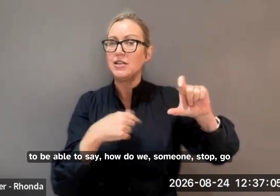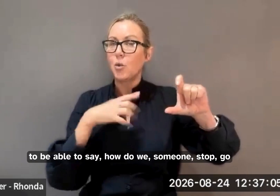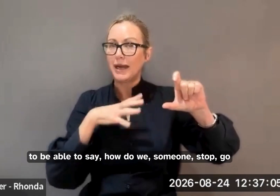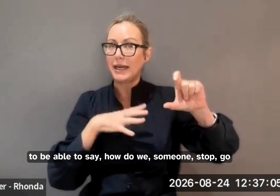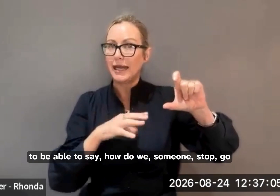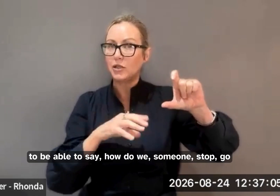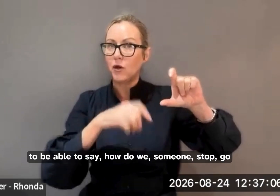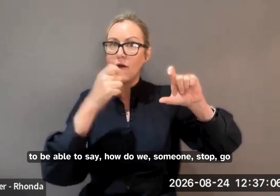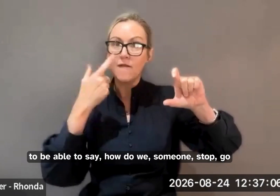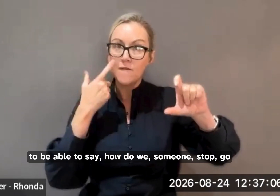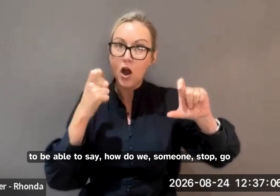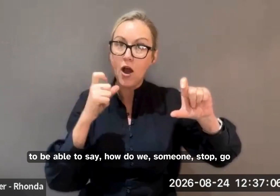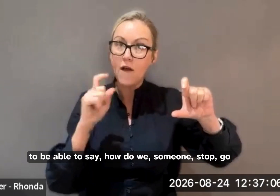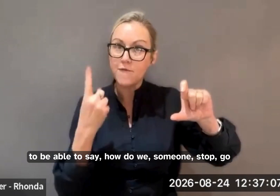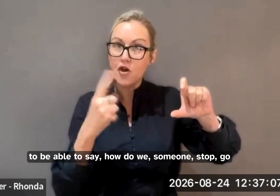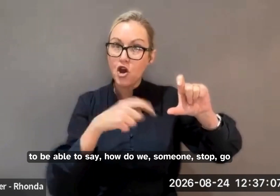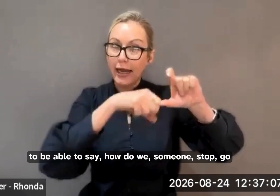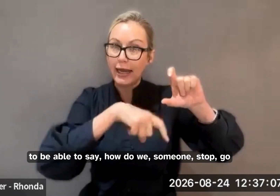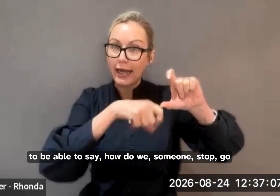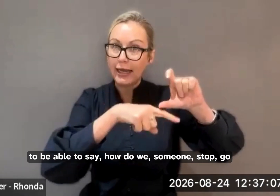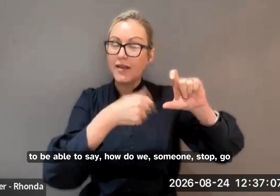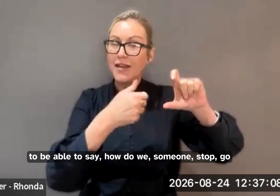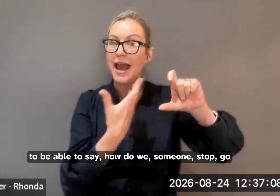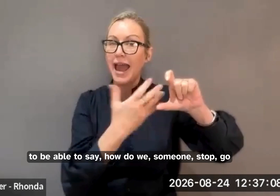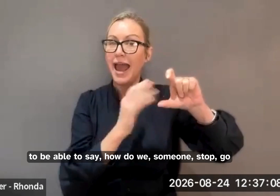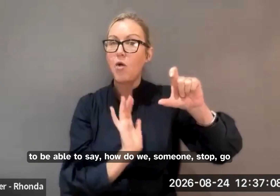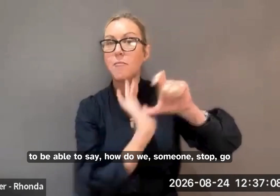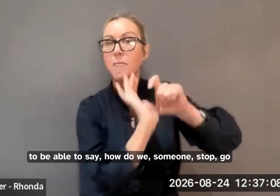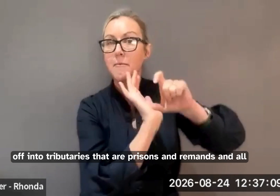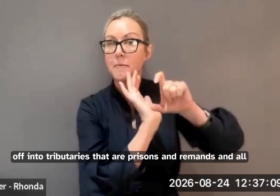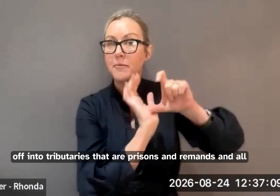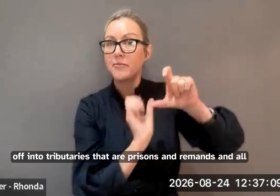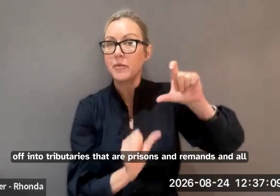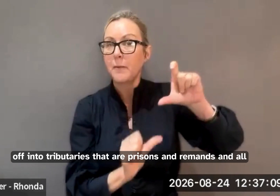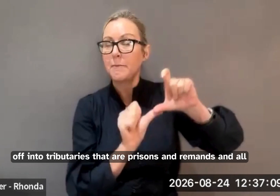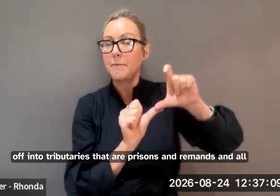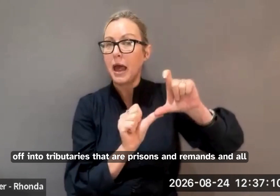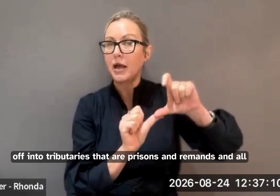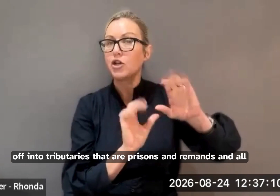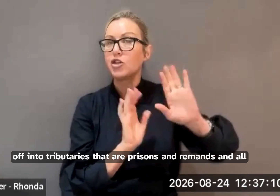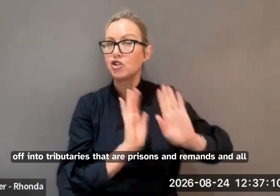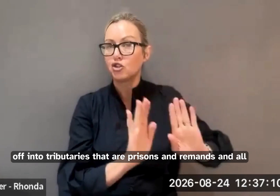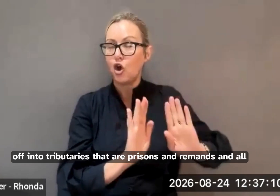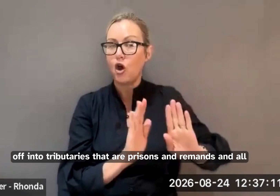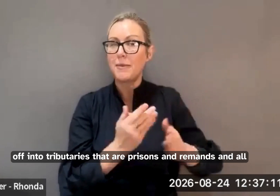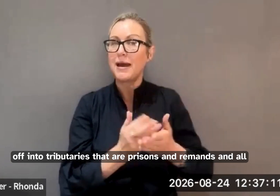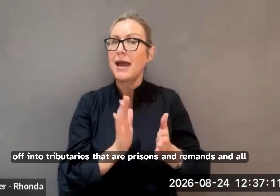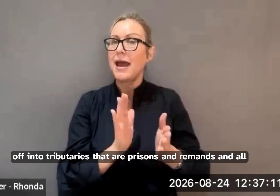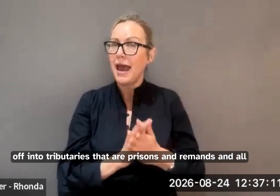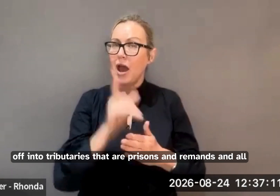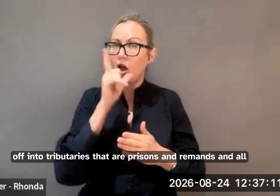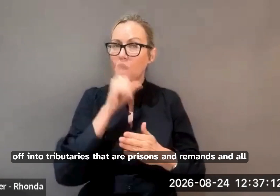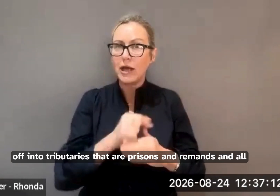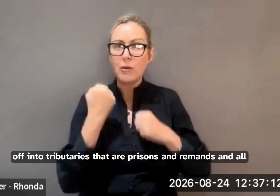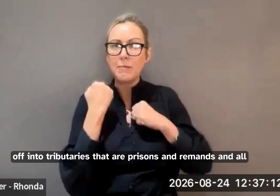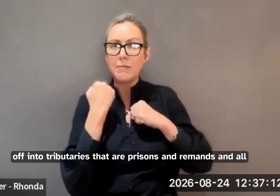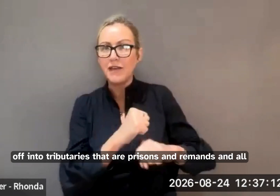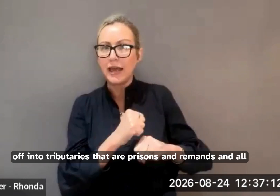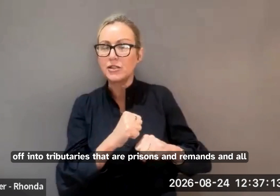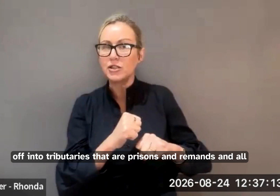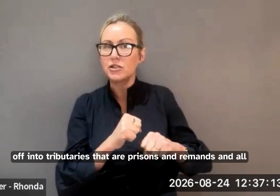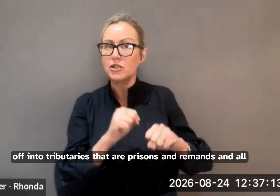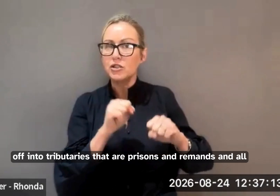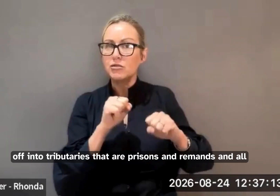leaks is to be able to say, how do we someone stop, go off into tributaries that are prisons and